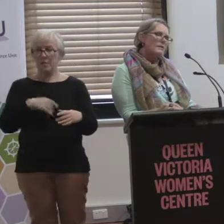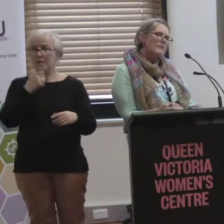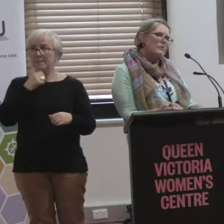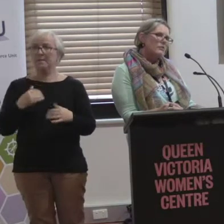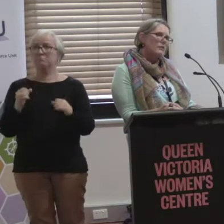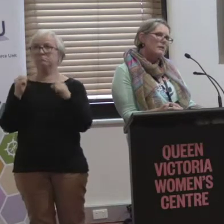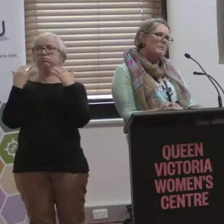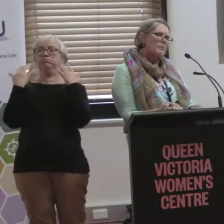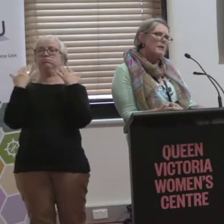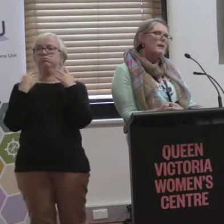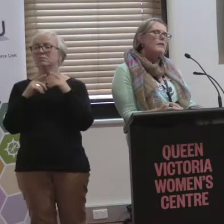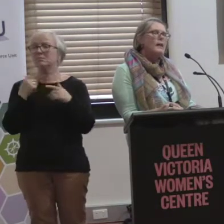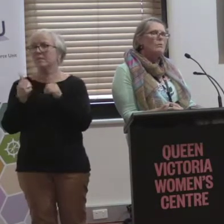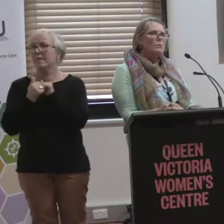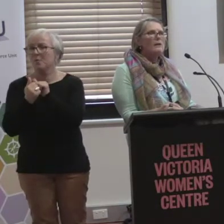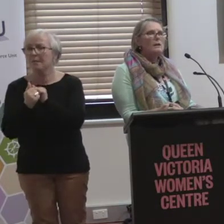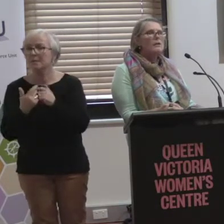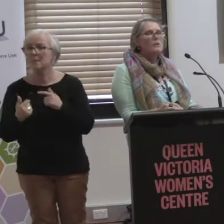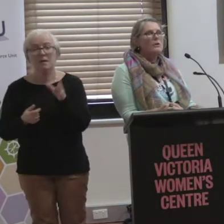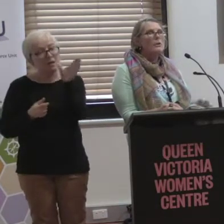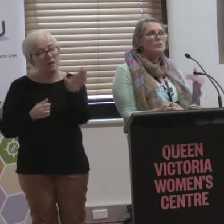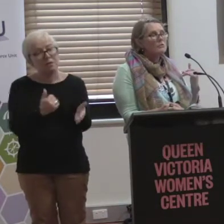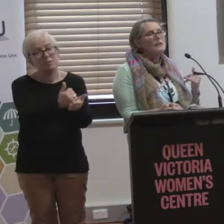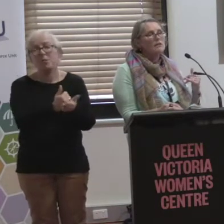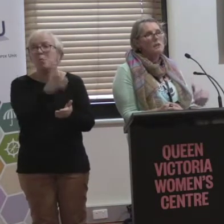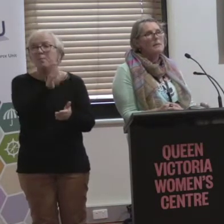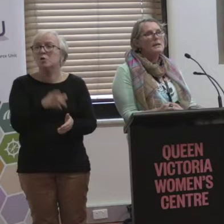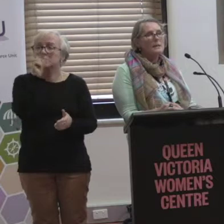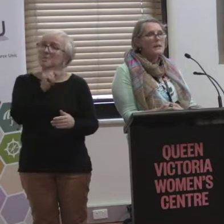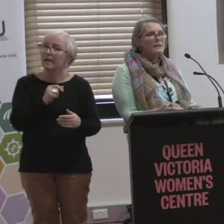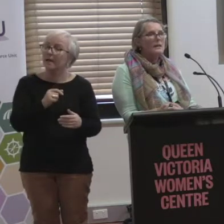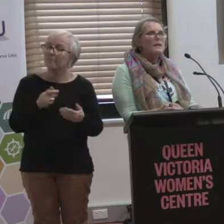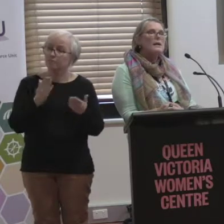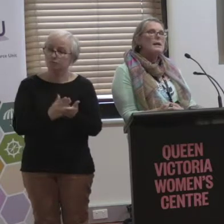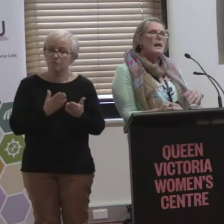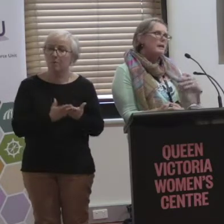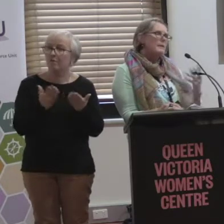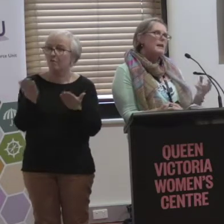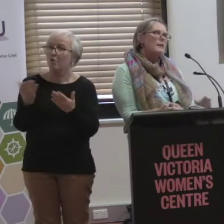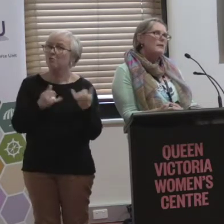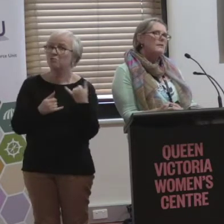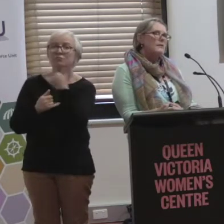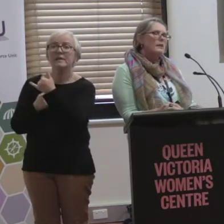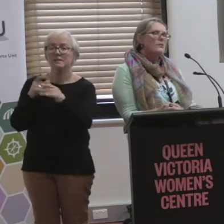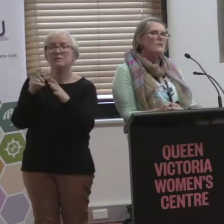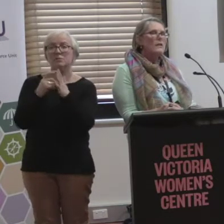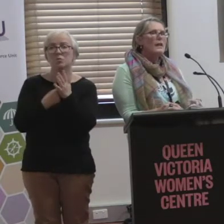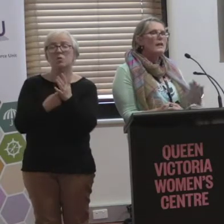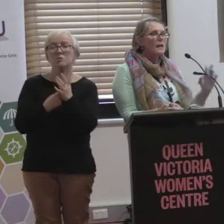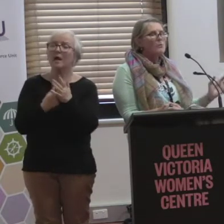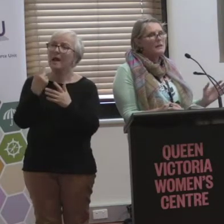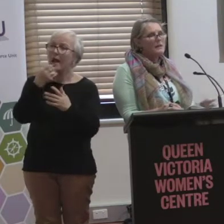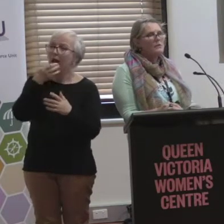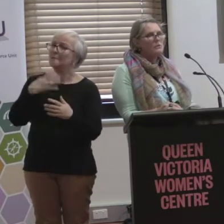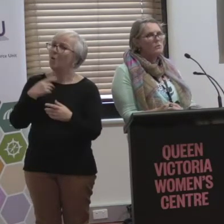all the discussion during that appointment. They would have legal authority to ring the GP at a later date and expand on those discussions so that they